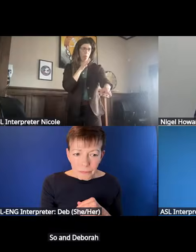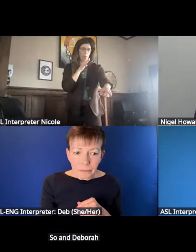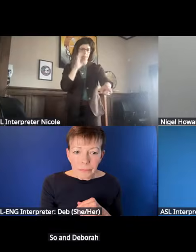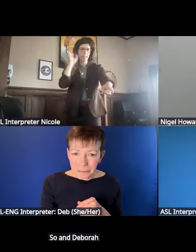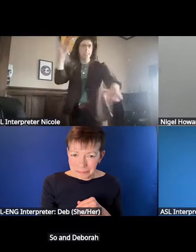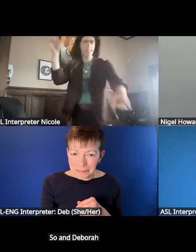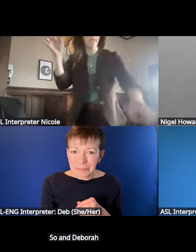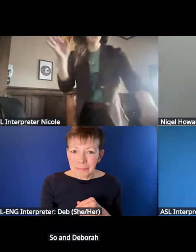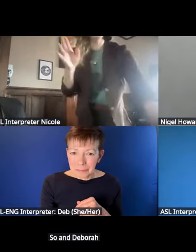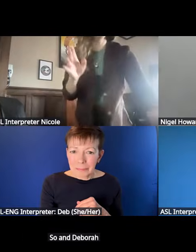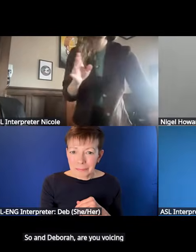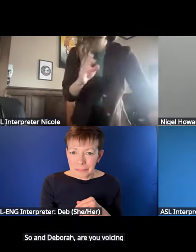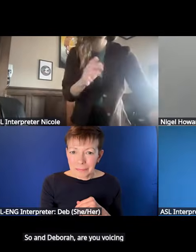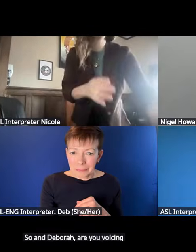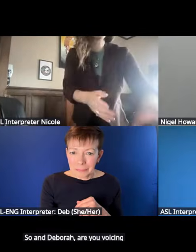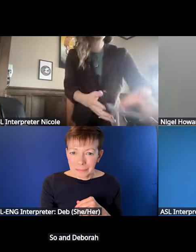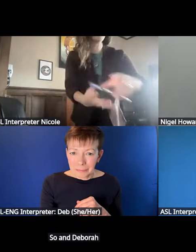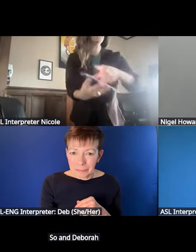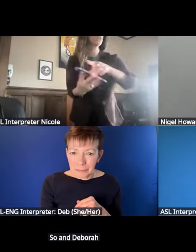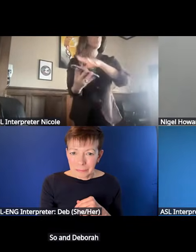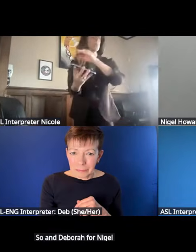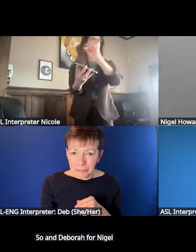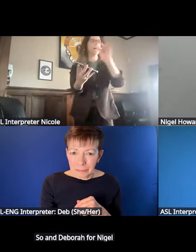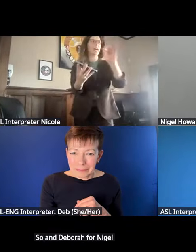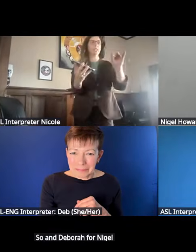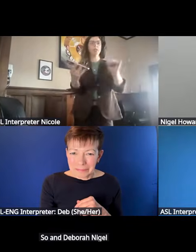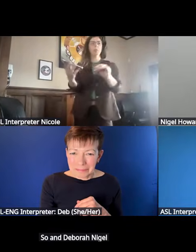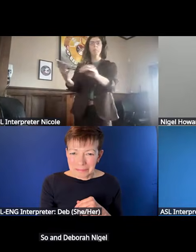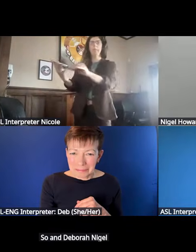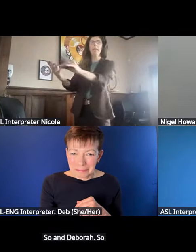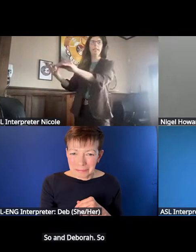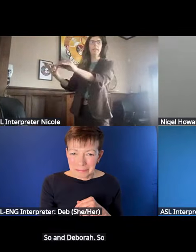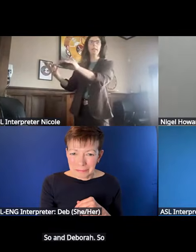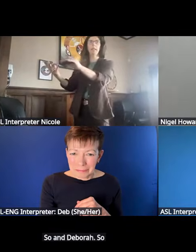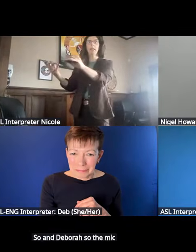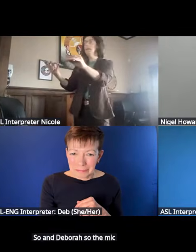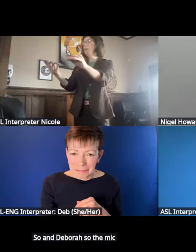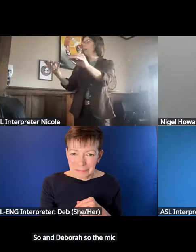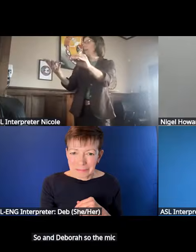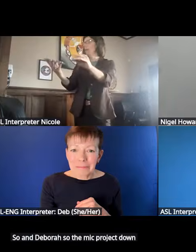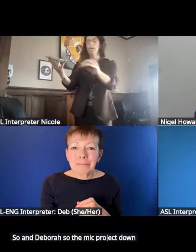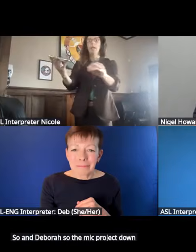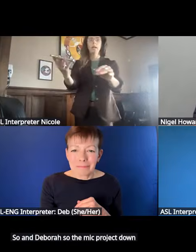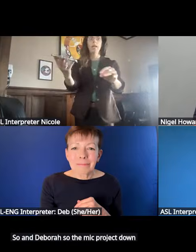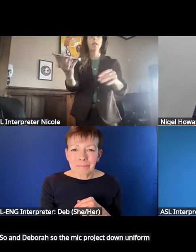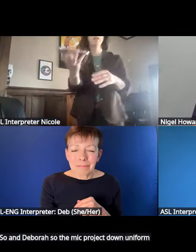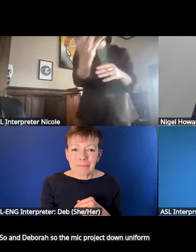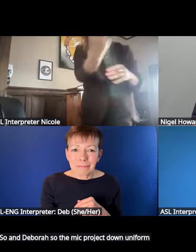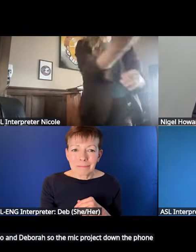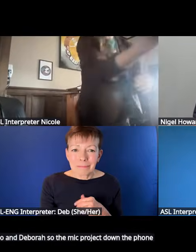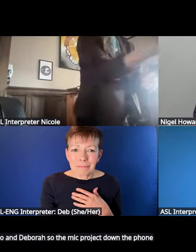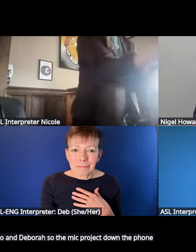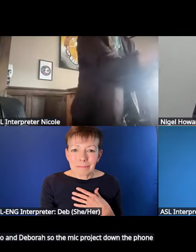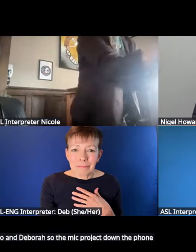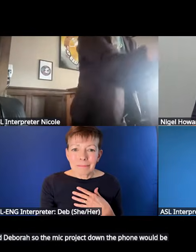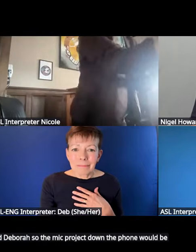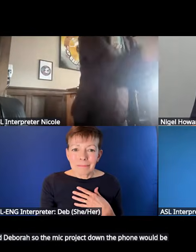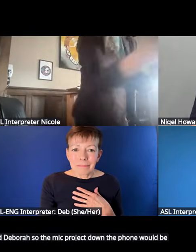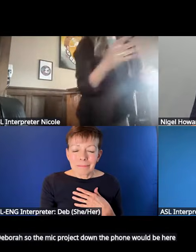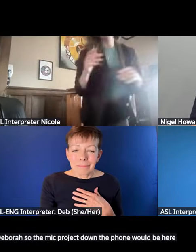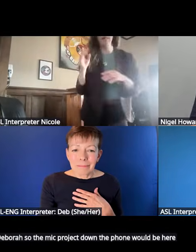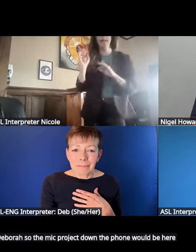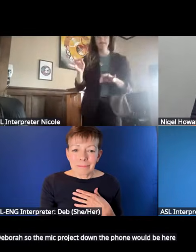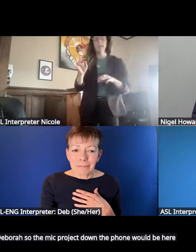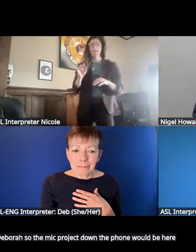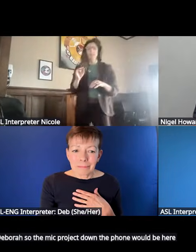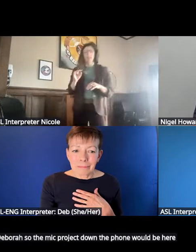voicing for Nigel. So the mic project down the phone would be here. Yeah, here's look at that. Would